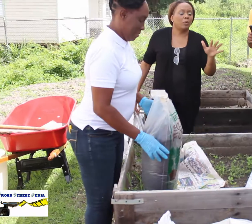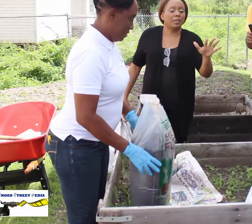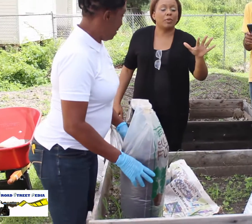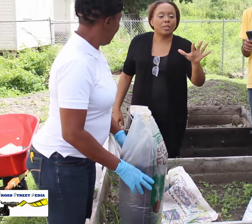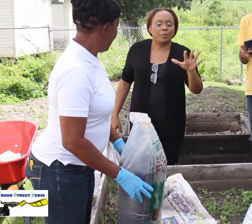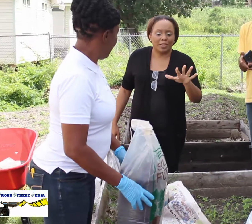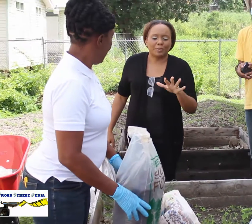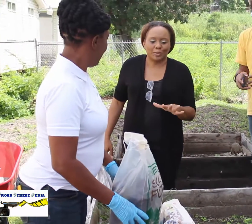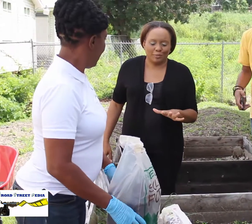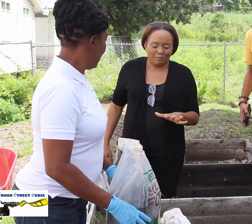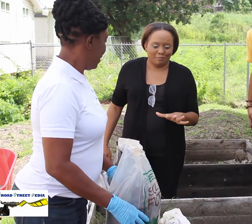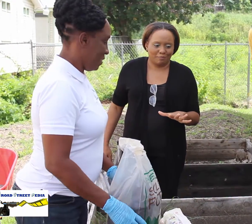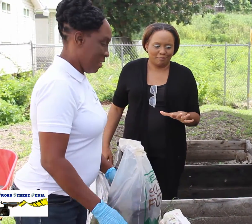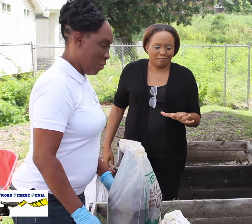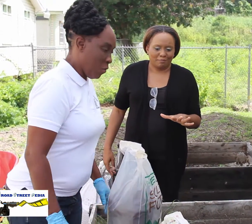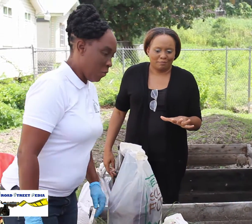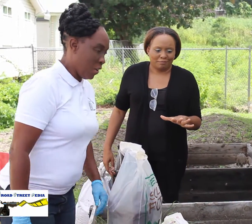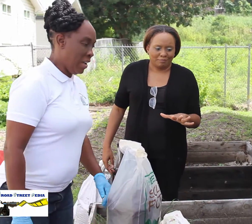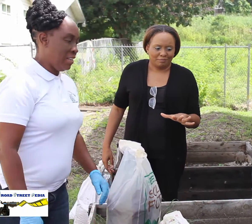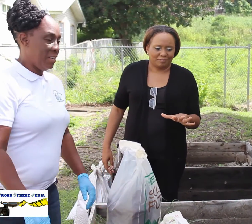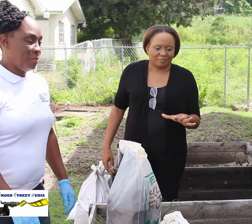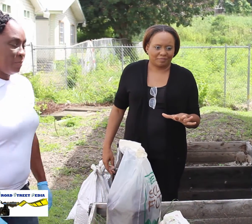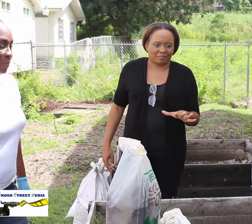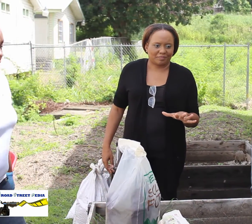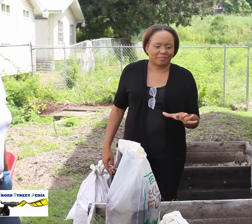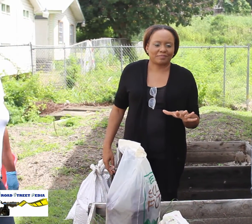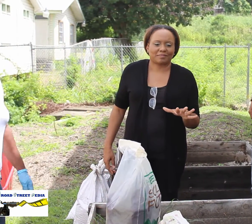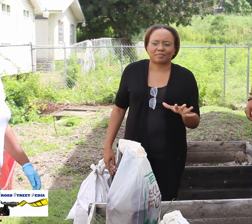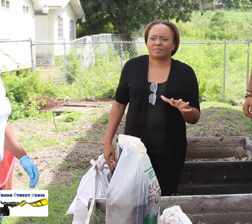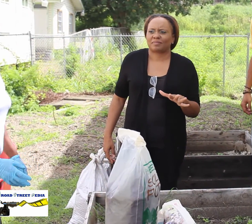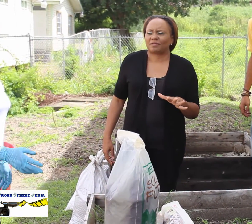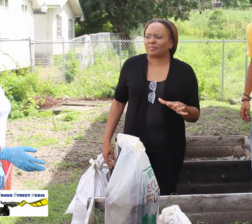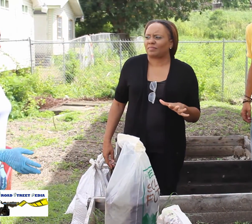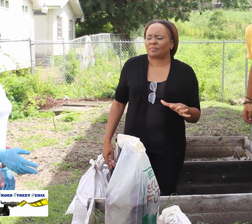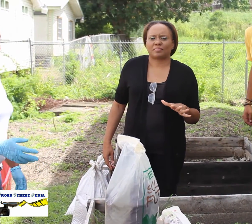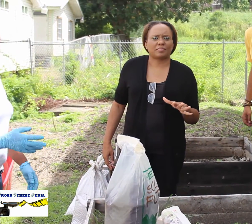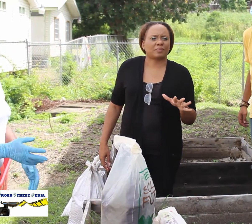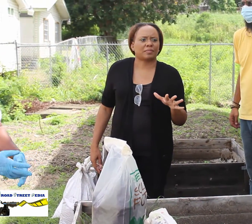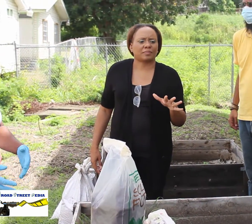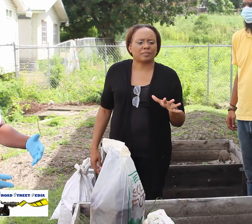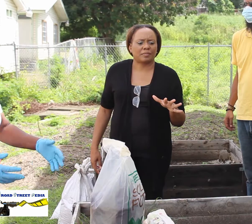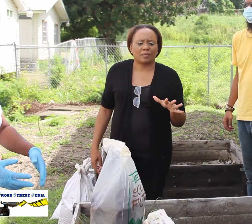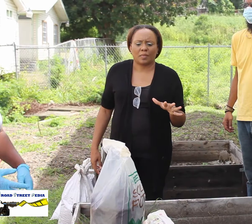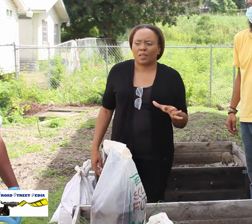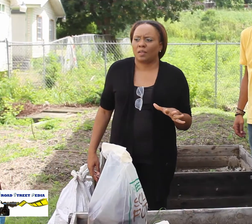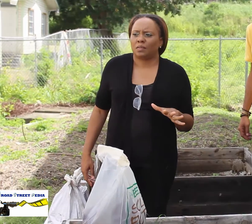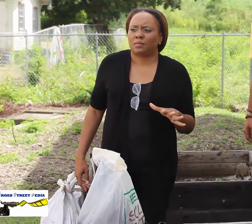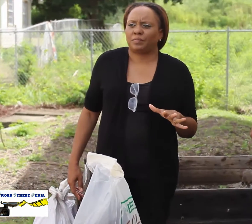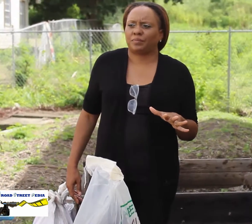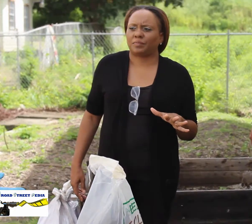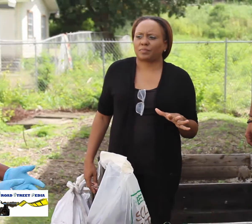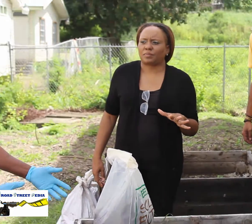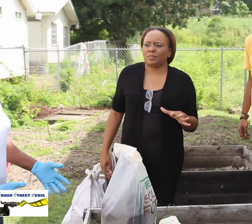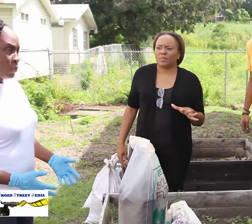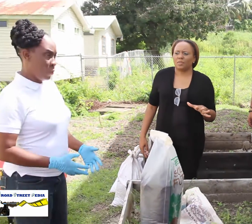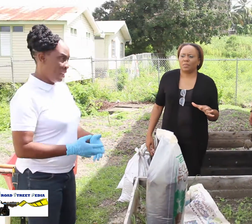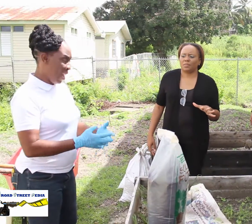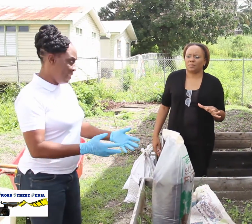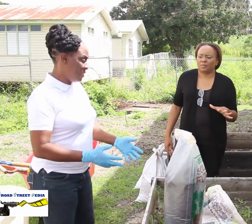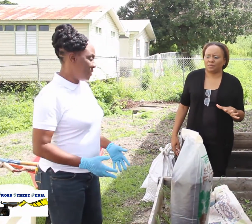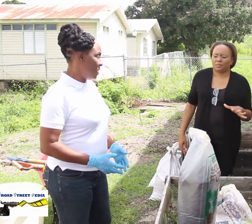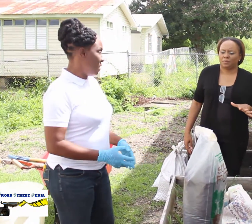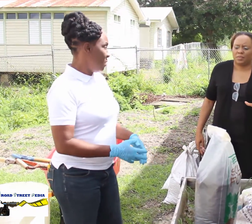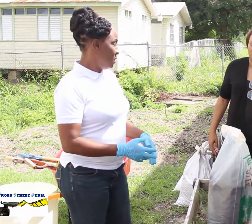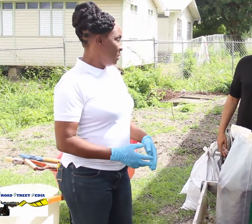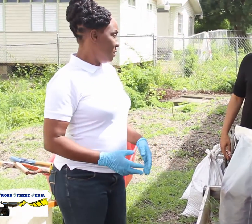So you want what you want them to do? right? So we want you to mix your soil with your compost to